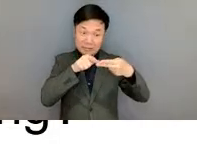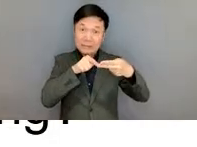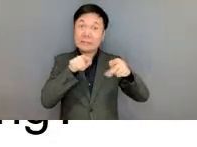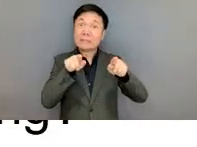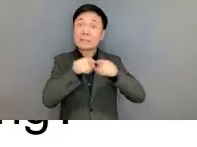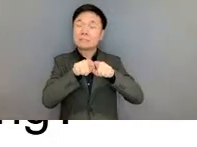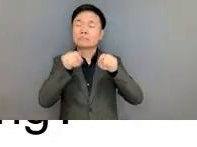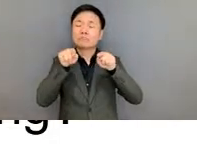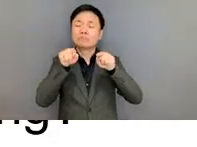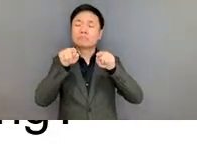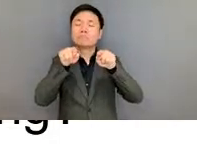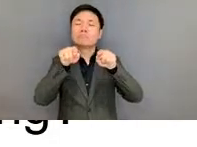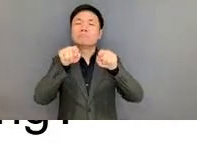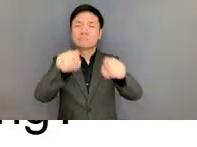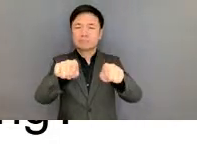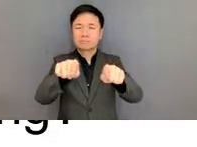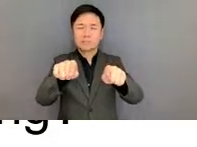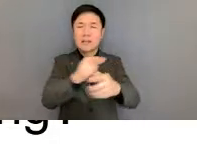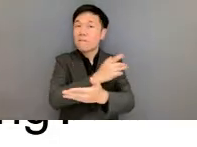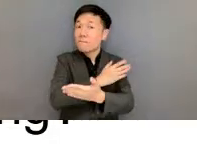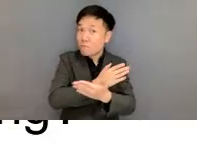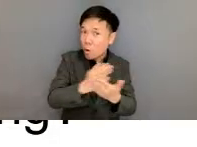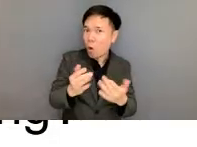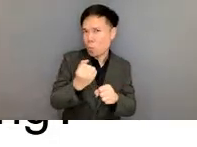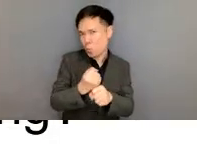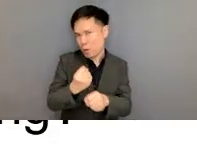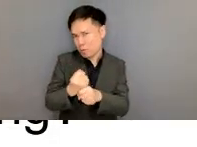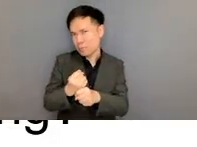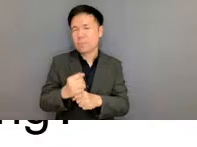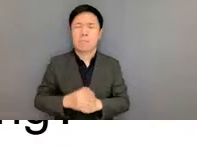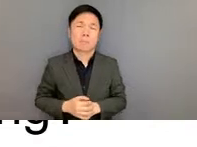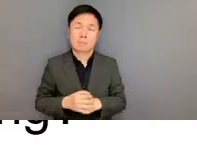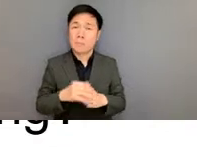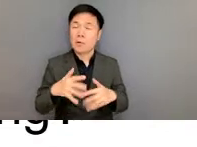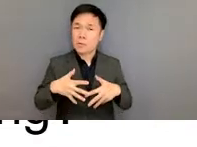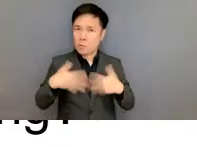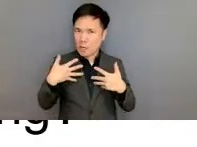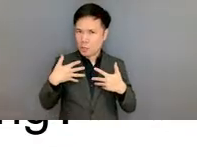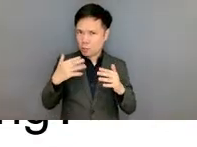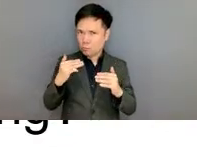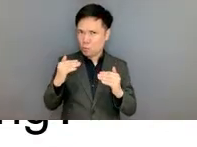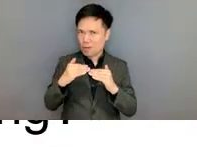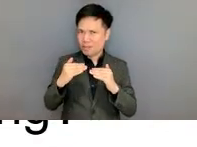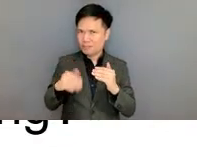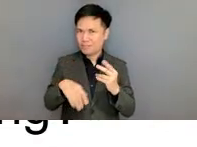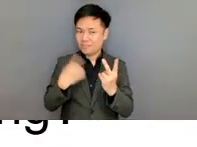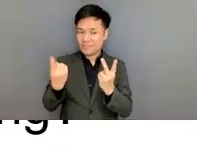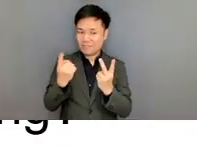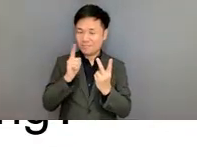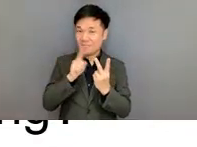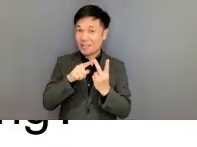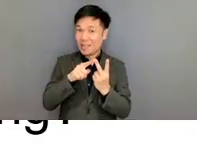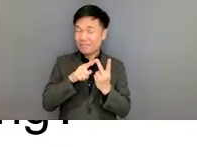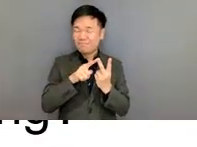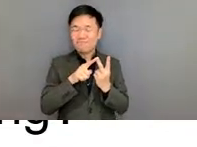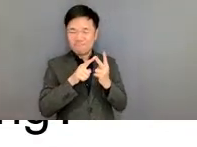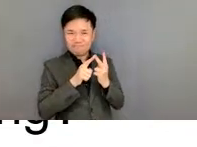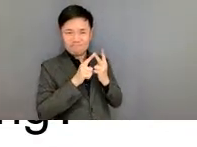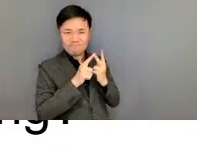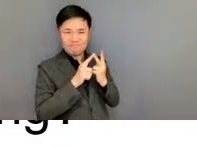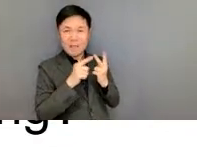gender equality into everything that we do. And secondly, targeted specific